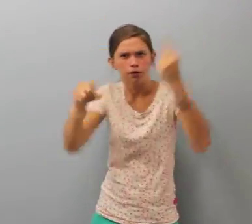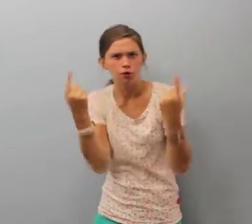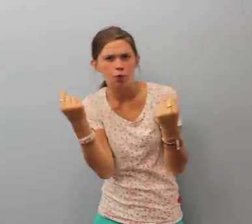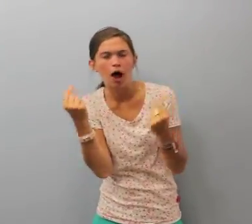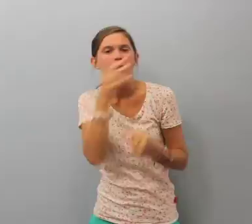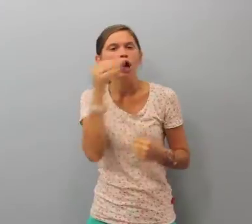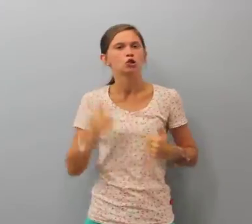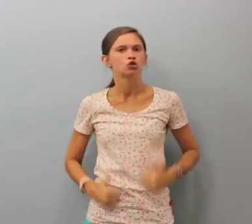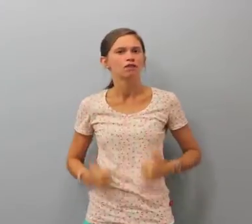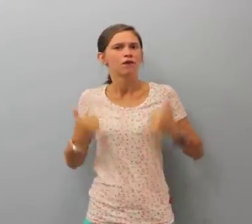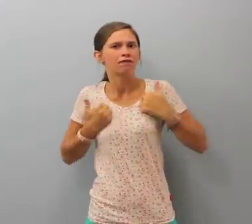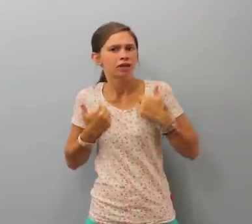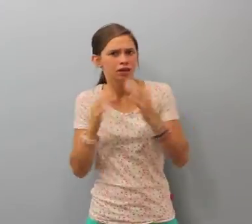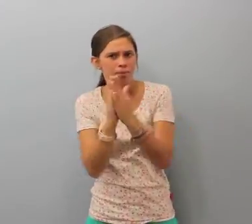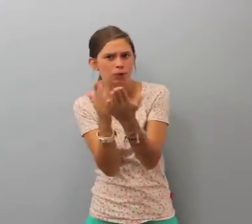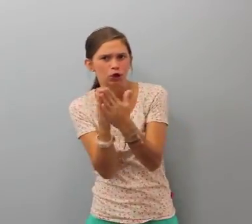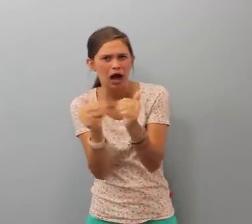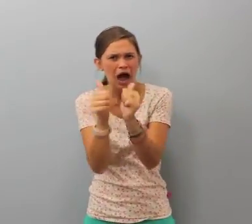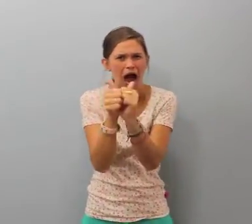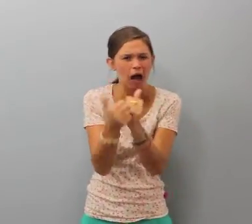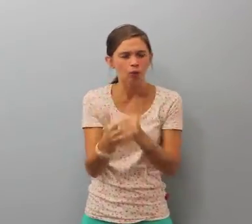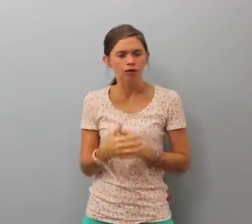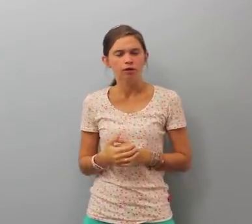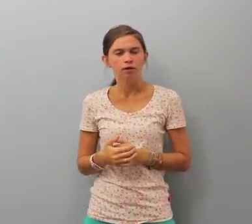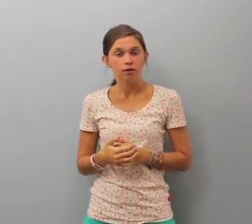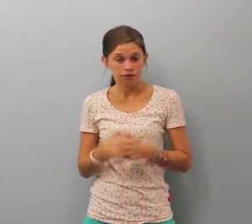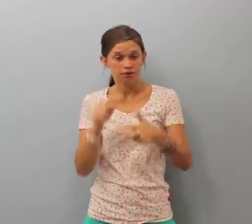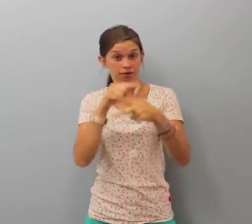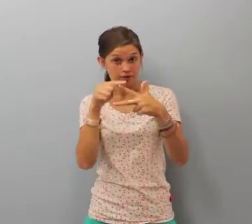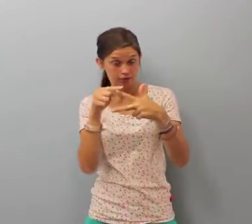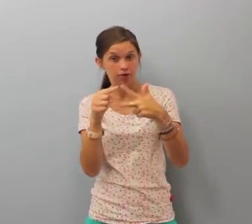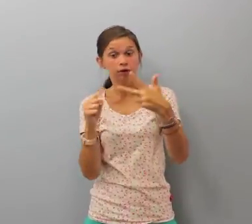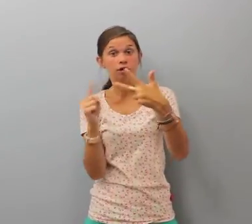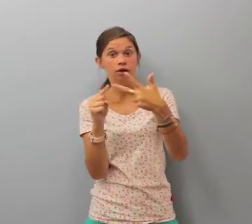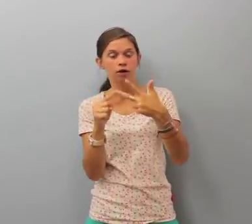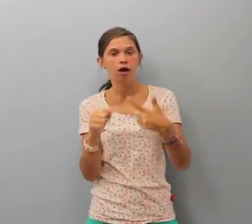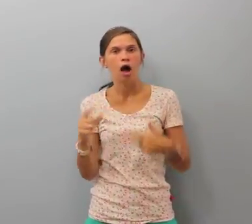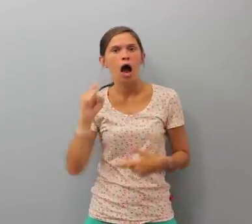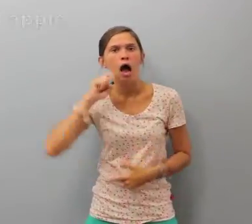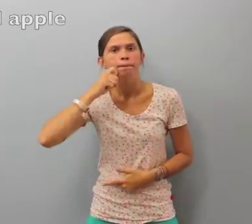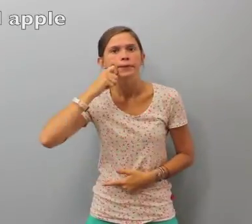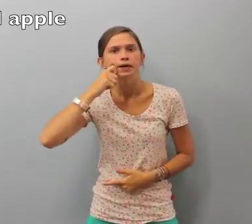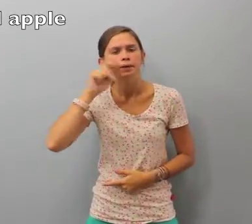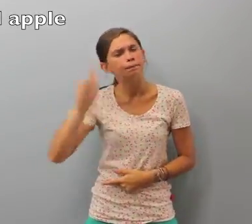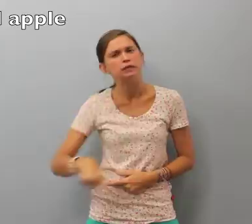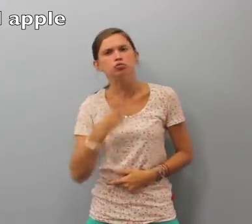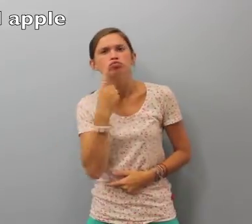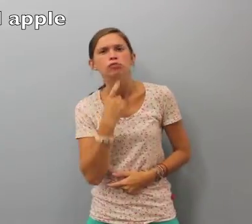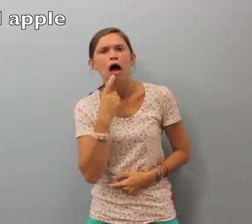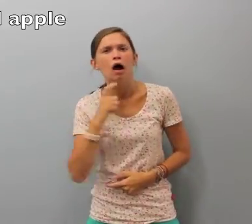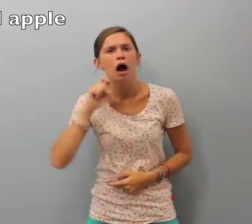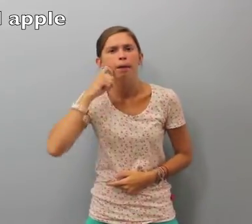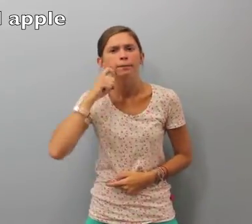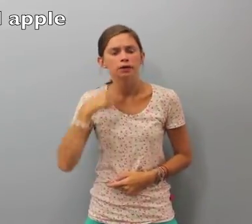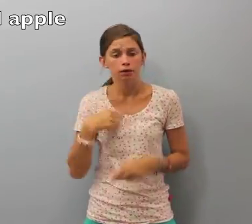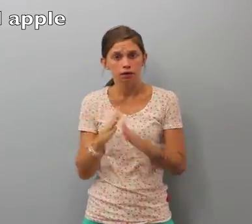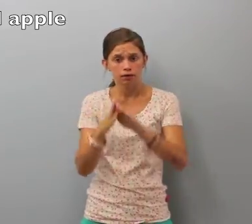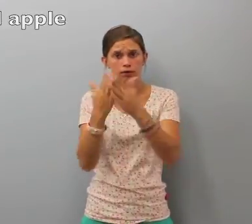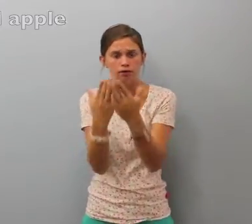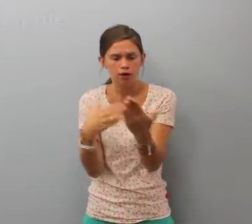just to make sure that he can continue surviving on the island. And the third, he wanted an